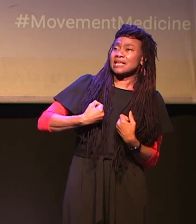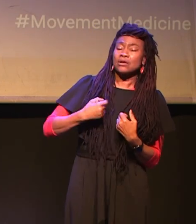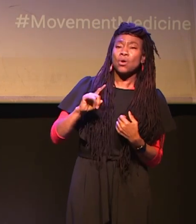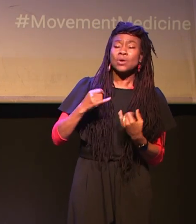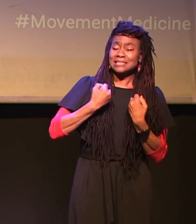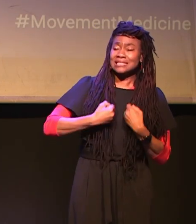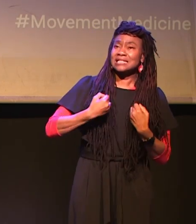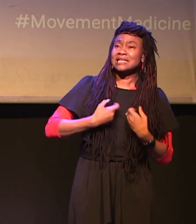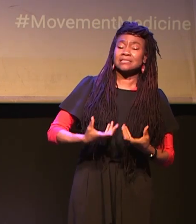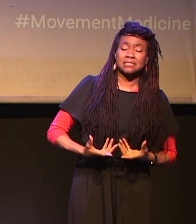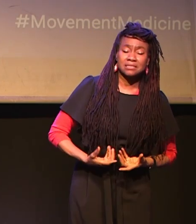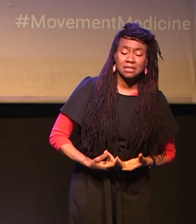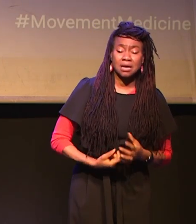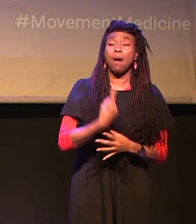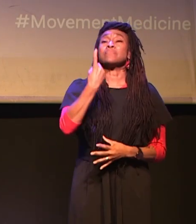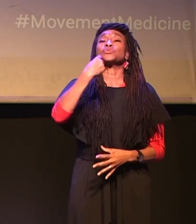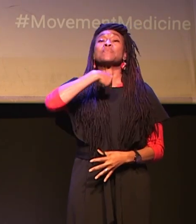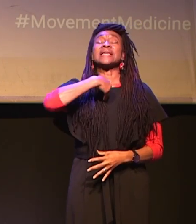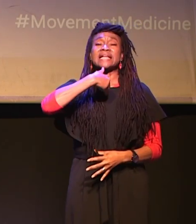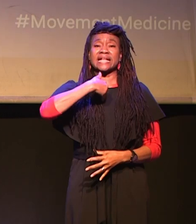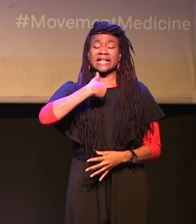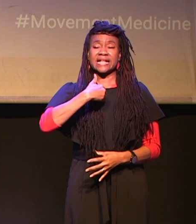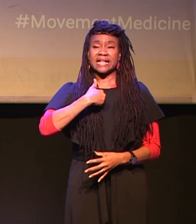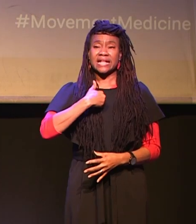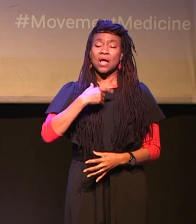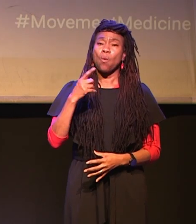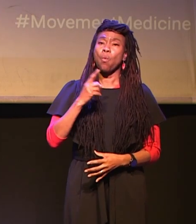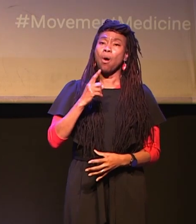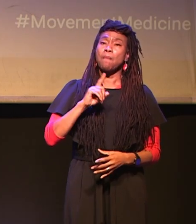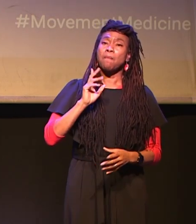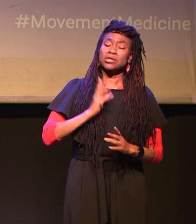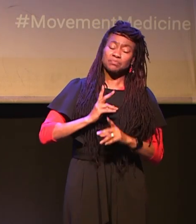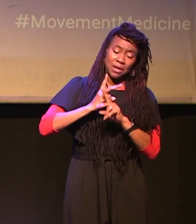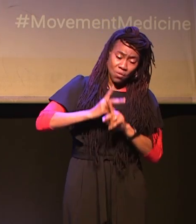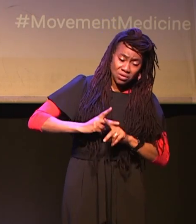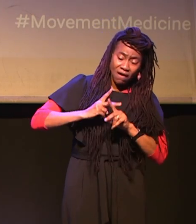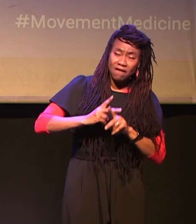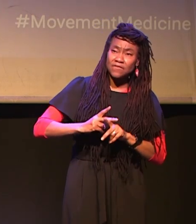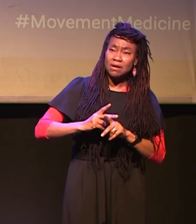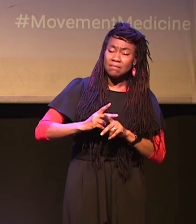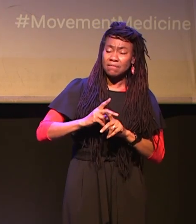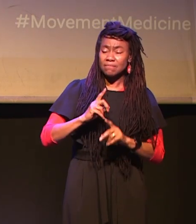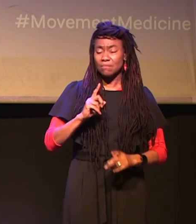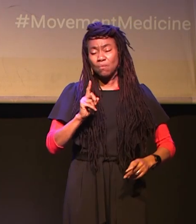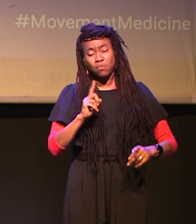has come to me, because it's a signifier of what must stop, what must be attended to. And also that,